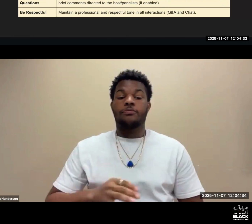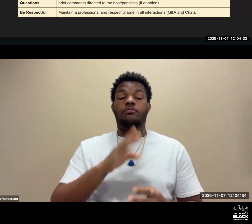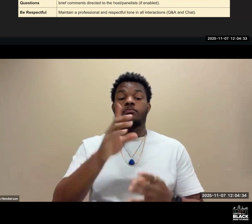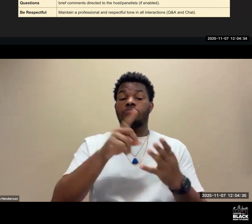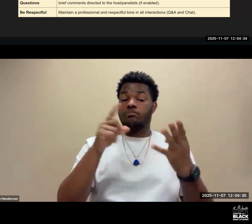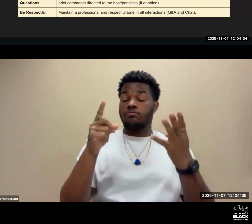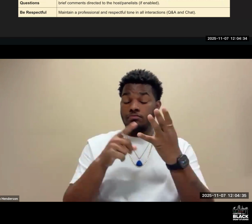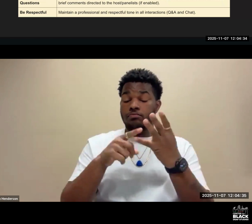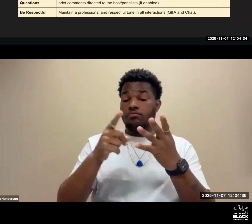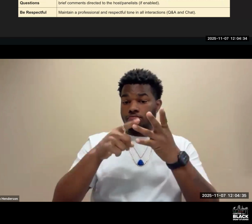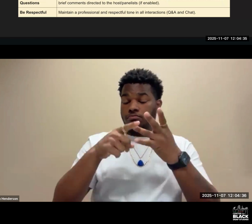better.